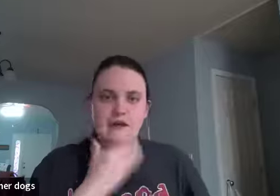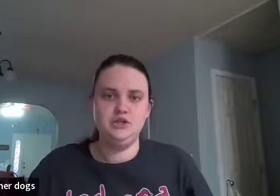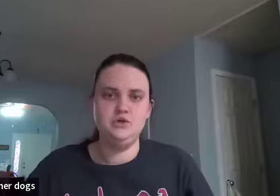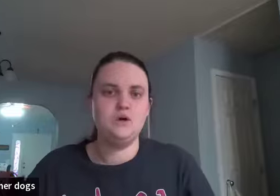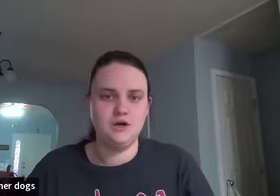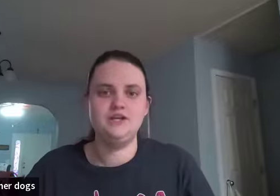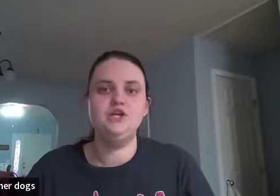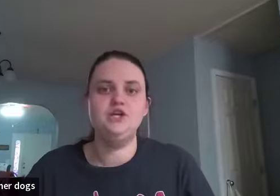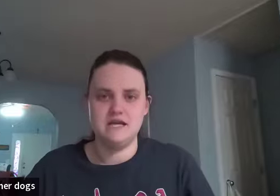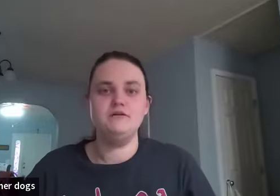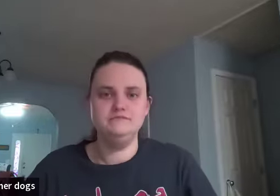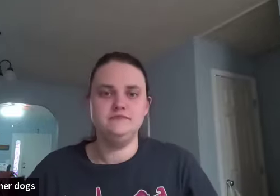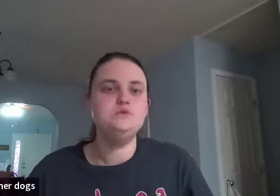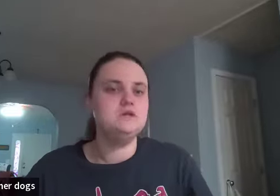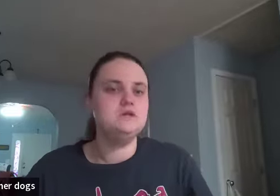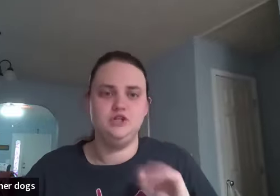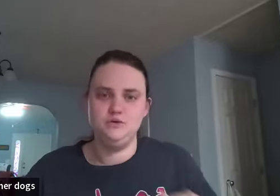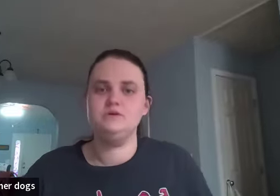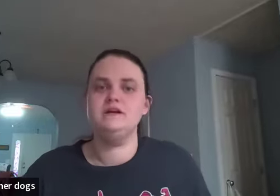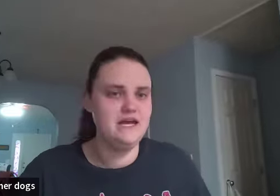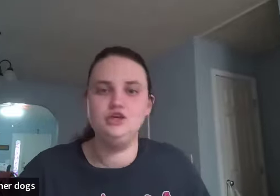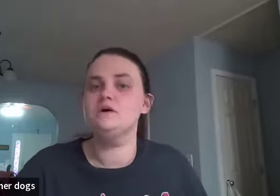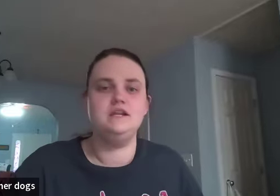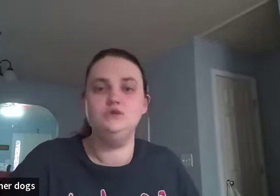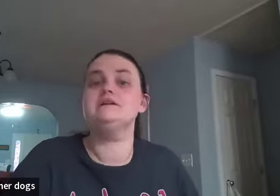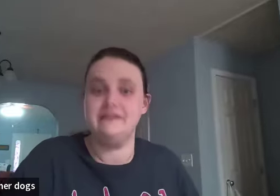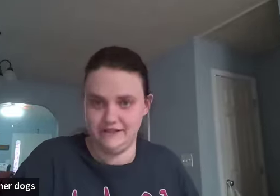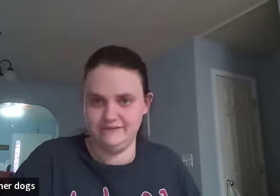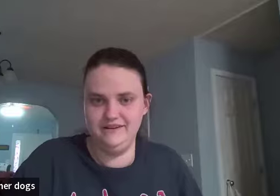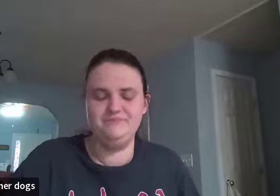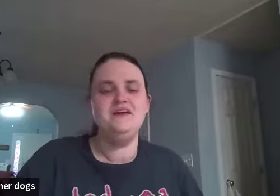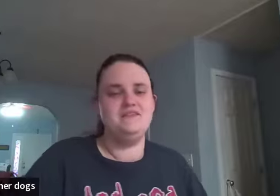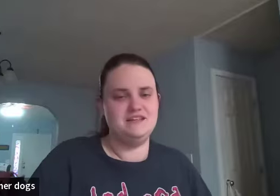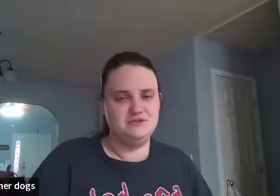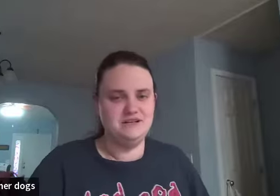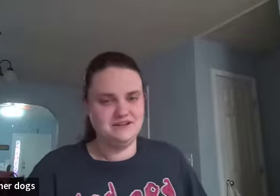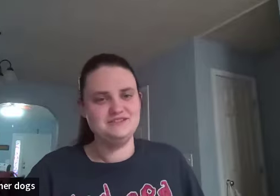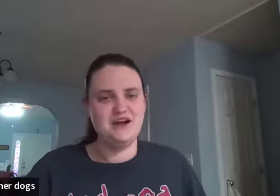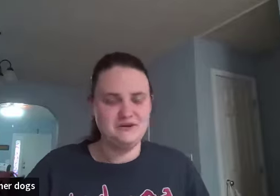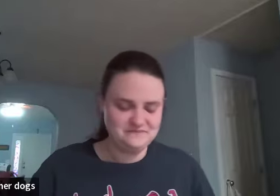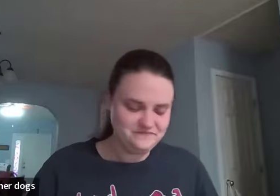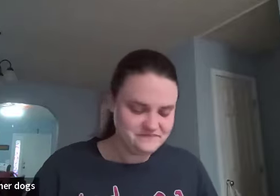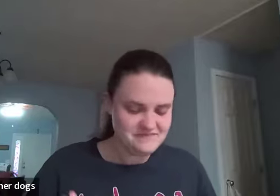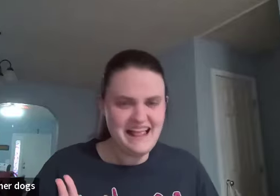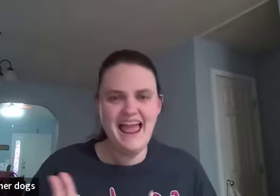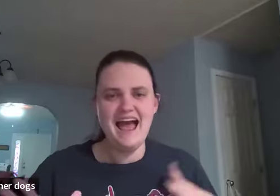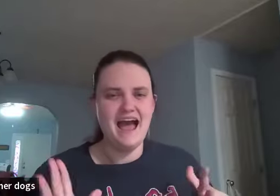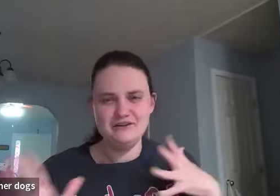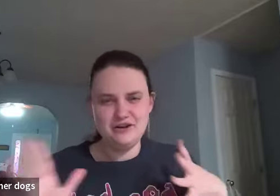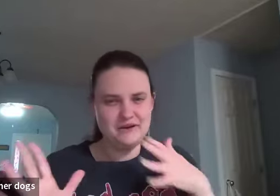that you were down. You were down. You were in bed. You weren't leaving. That sort of deal. So I don't know